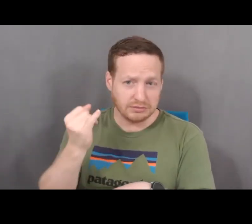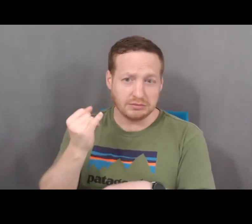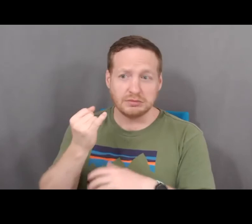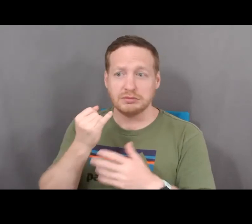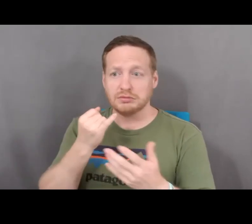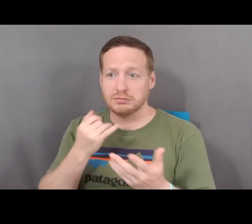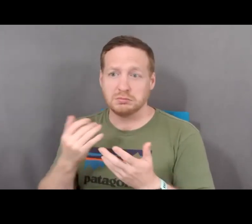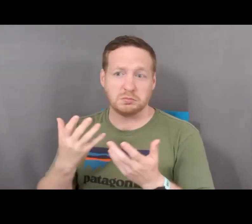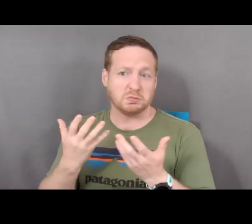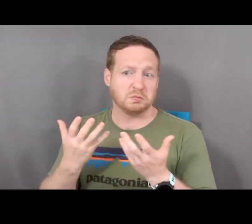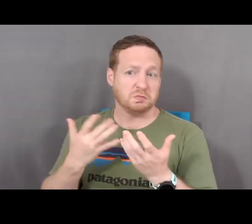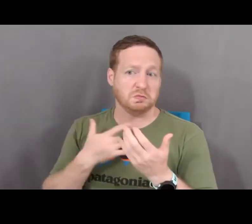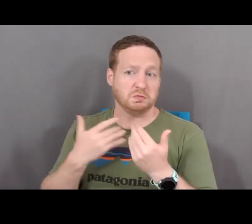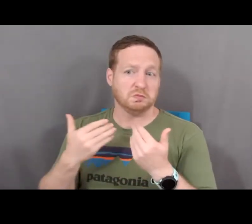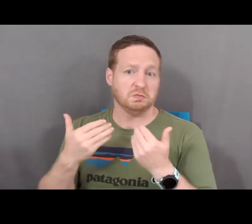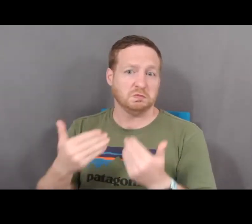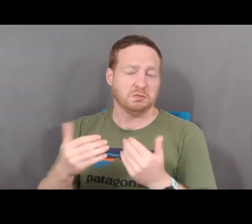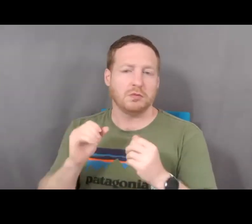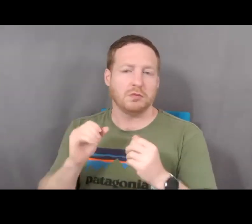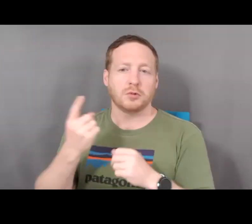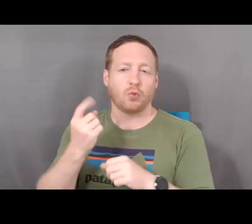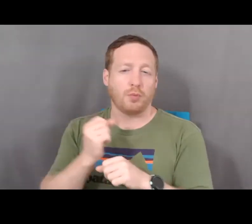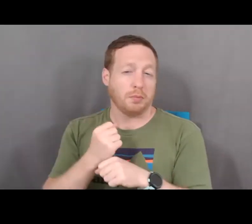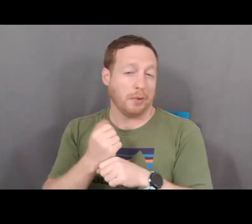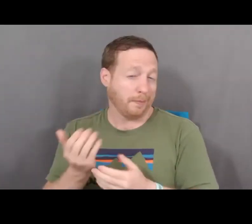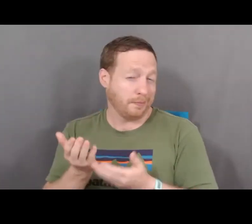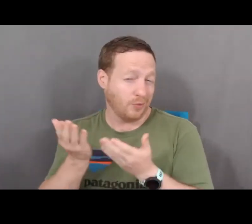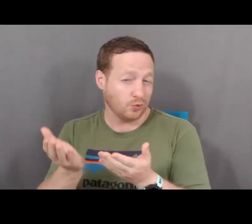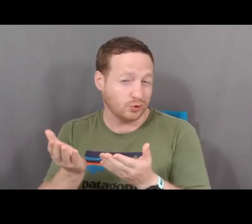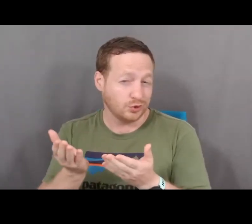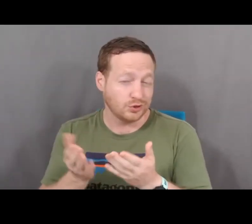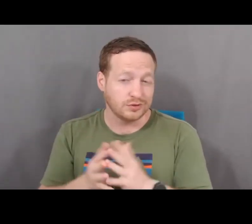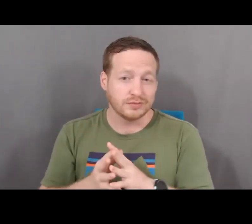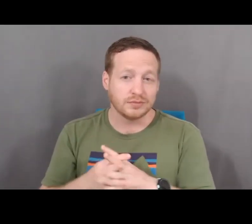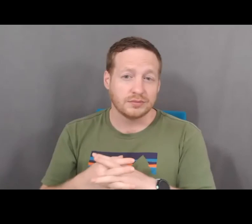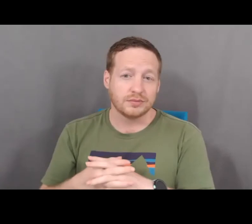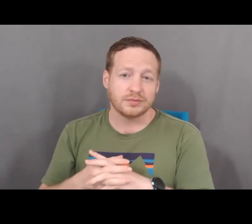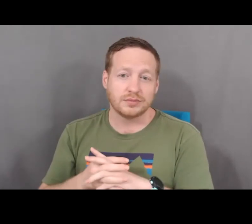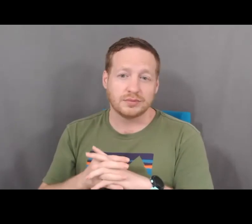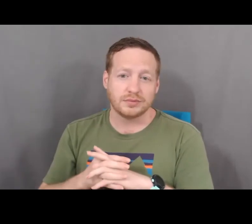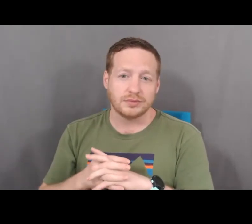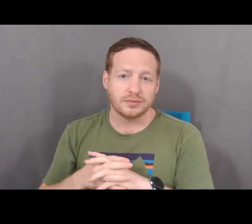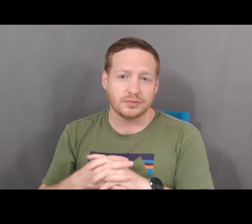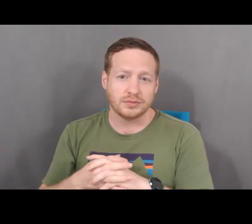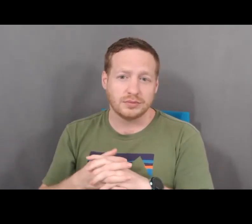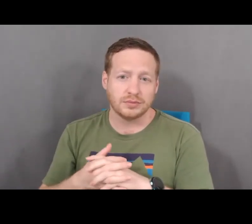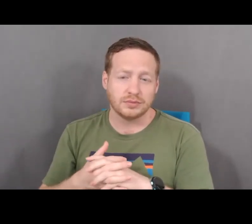you like those ideas, maybe we could move forward. Somebody could actually make a motion